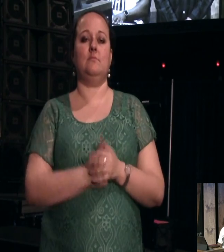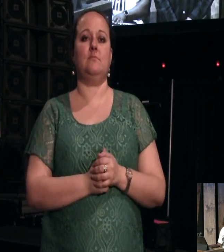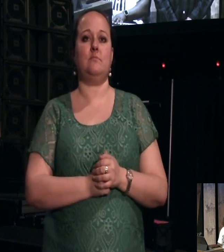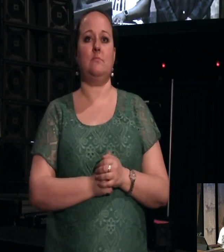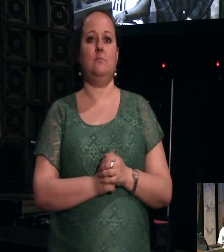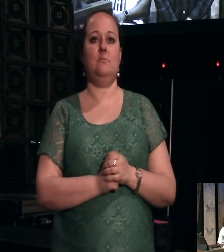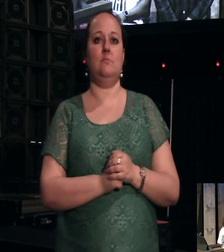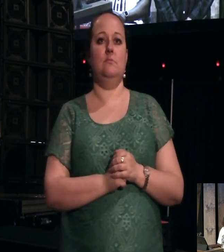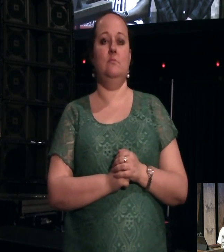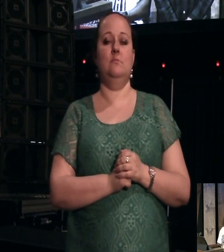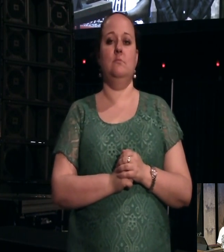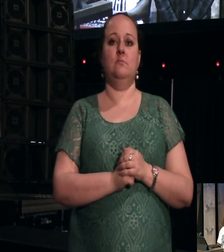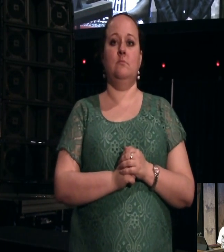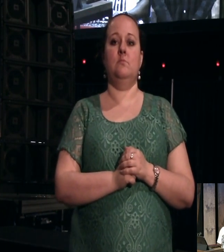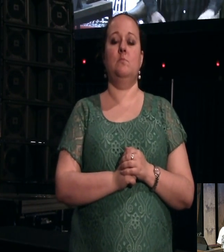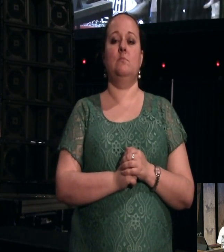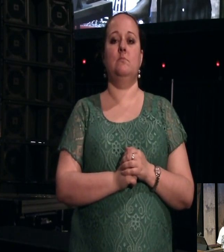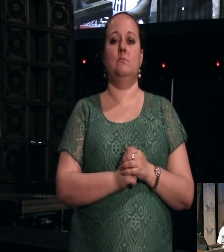maximized.